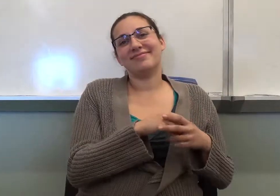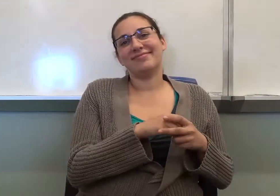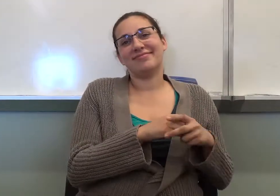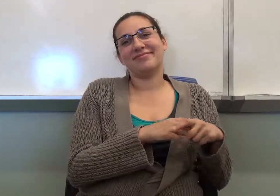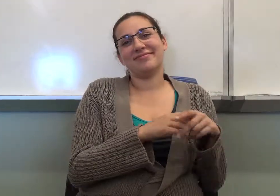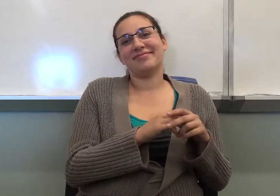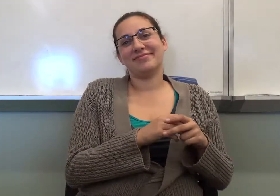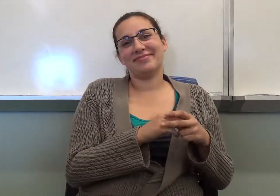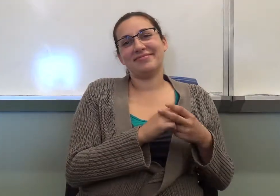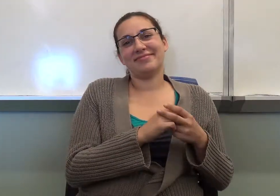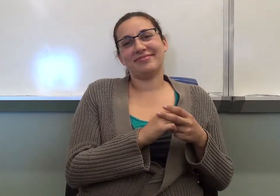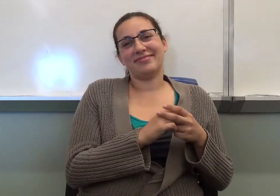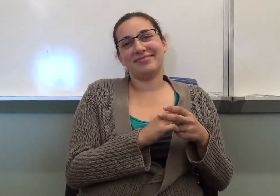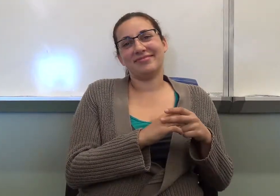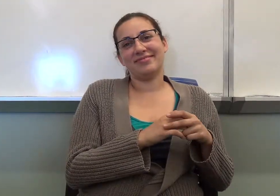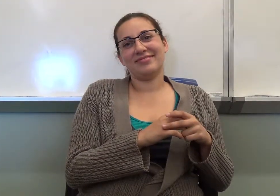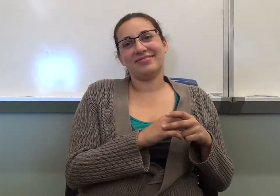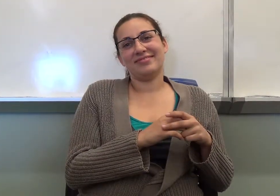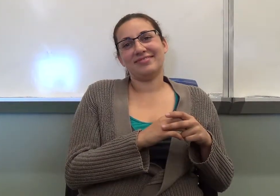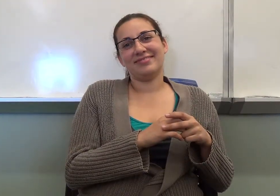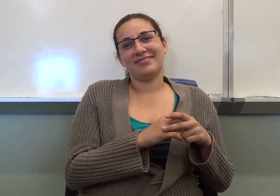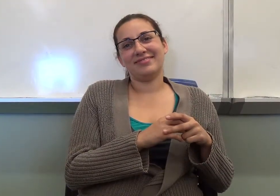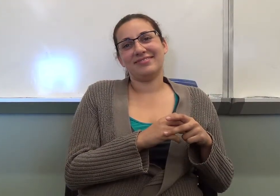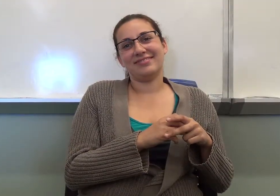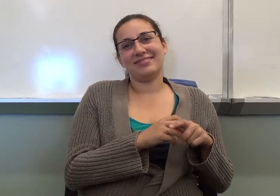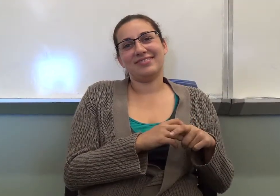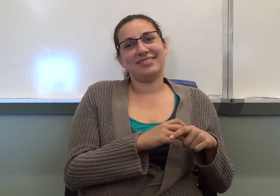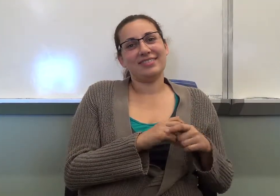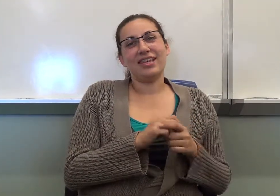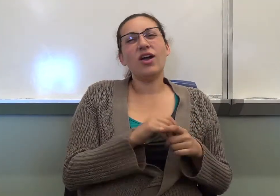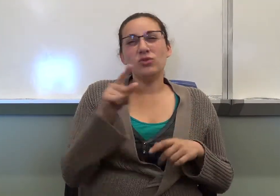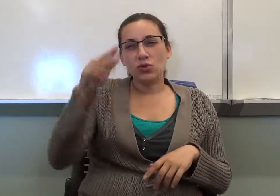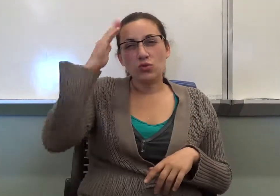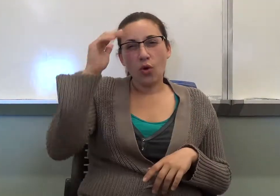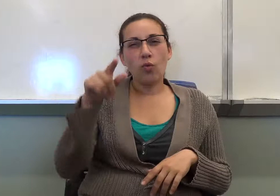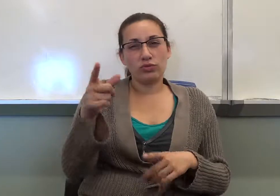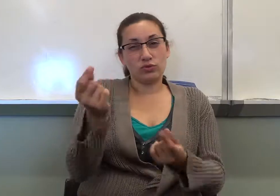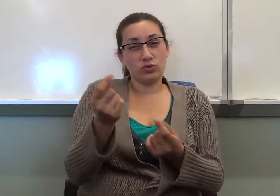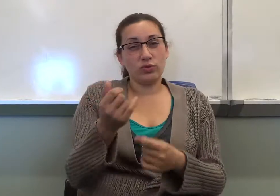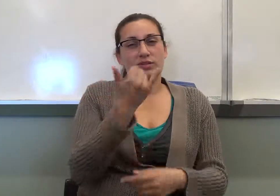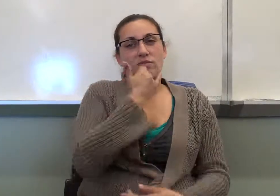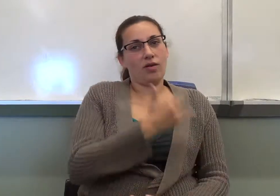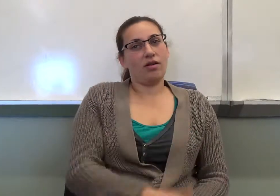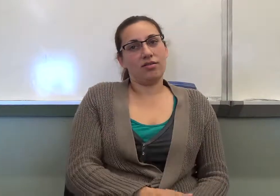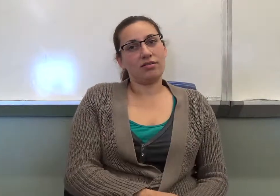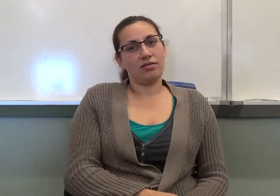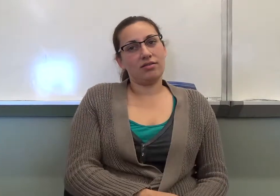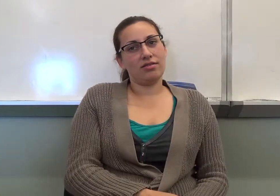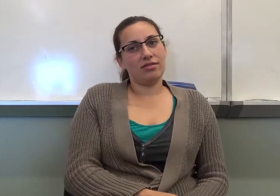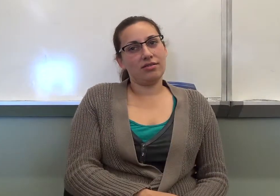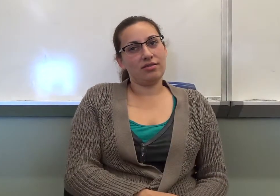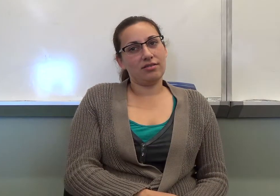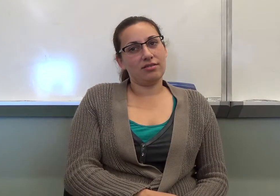an irrational number has to work, in calculations for a circle. Not really. That happens an awful